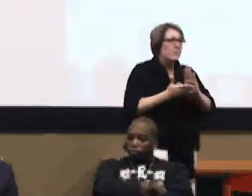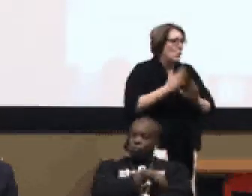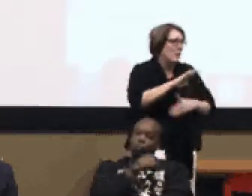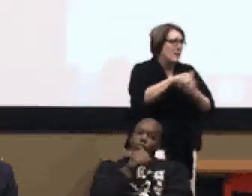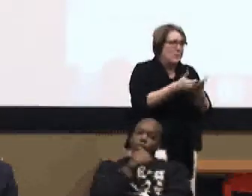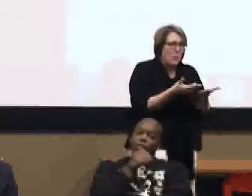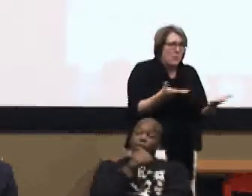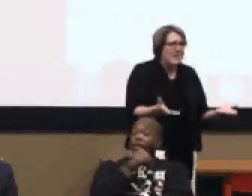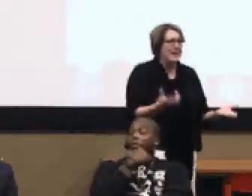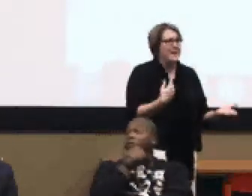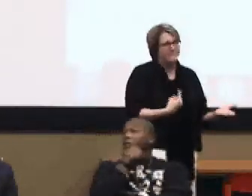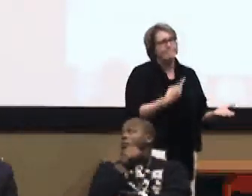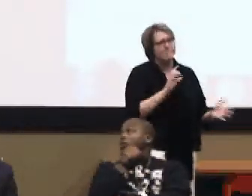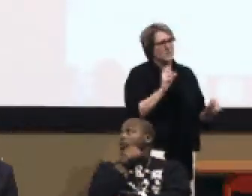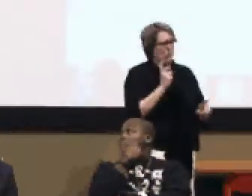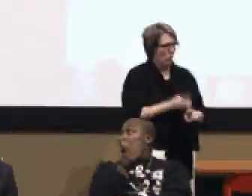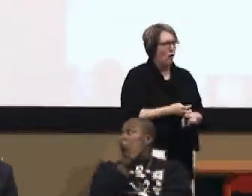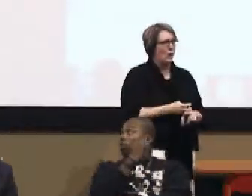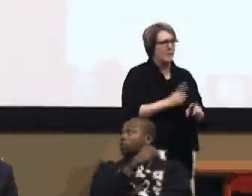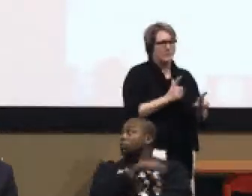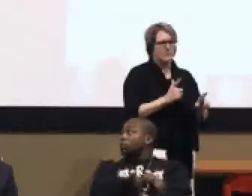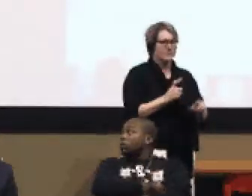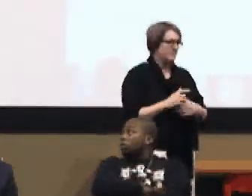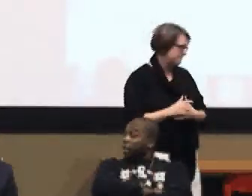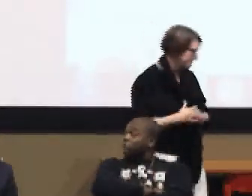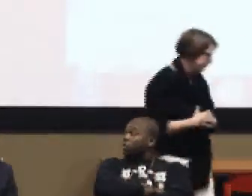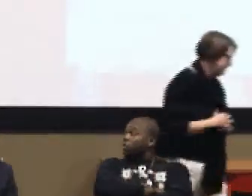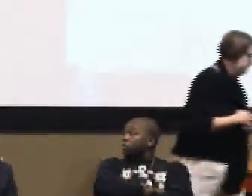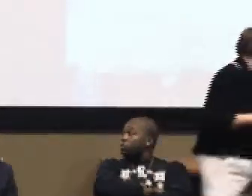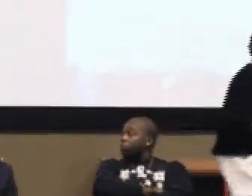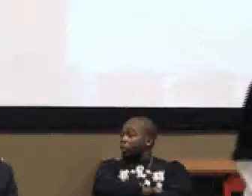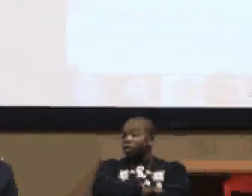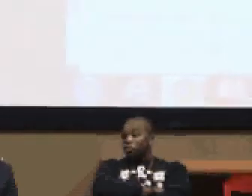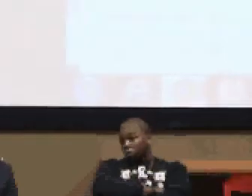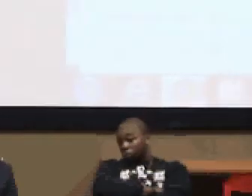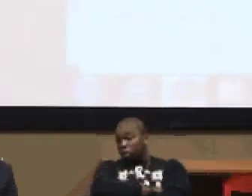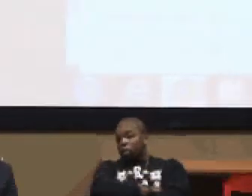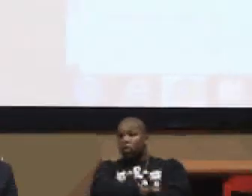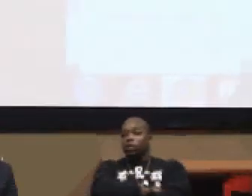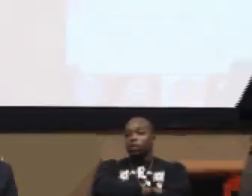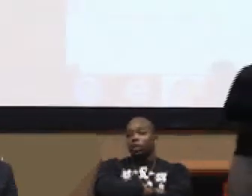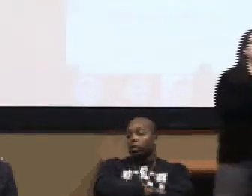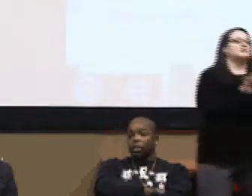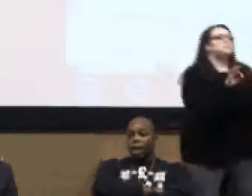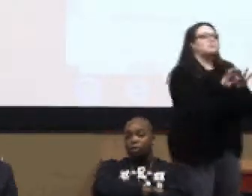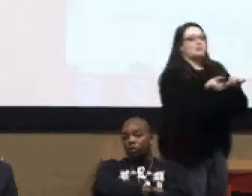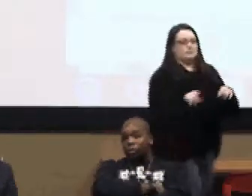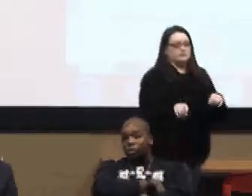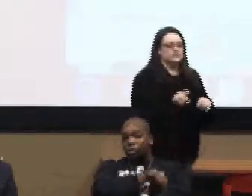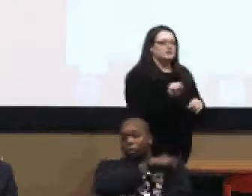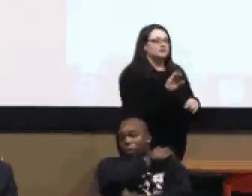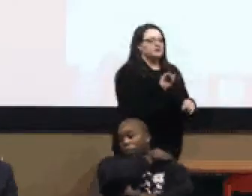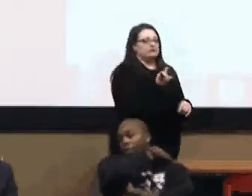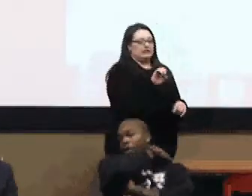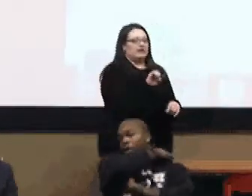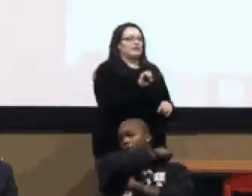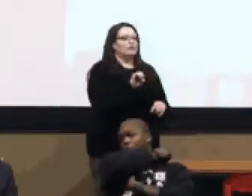thing, I think that's a really Invest important in money fact helps. is the scale of it. They Okay. both mentioned it, and it's absolutely